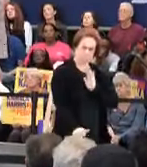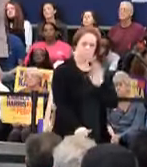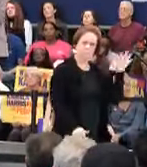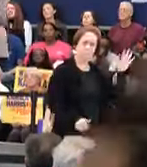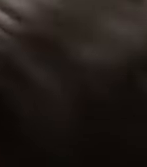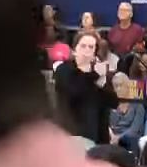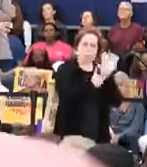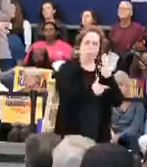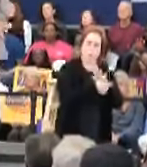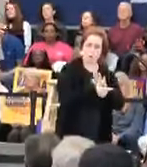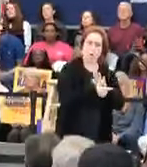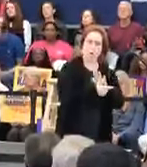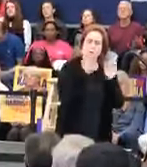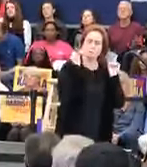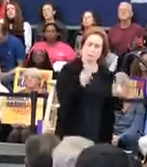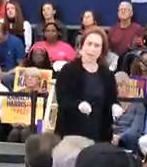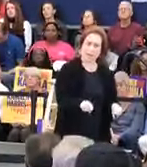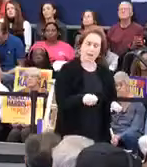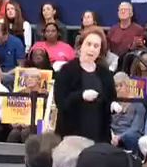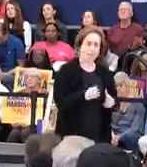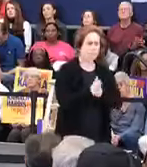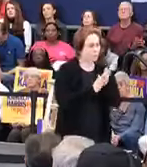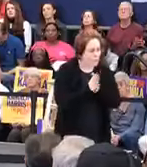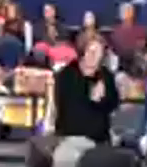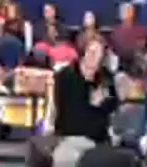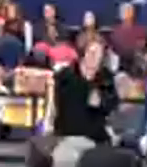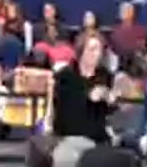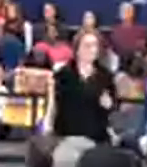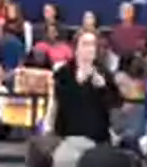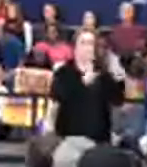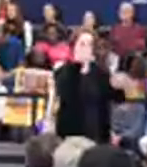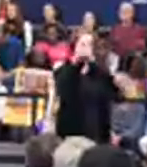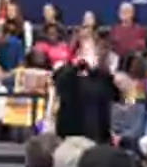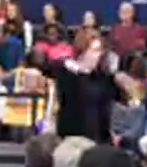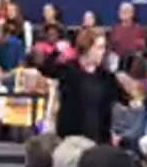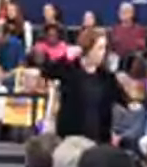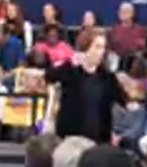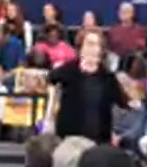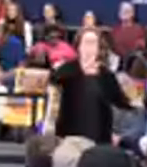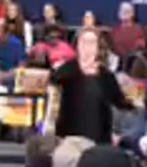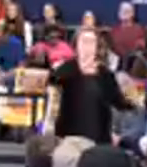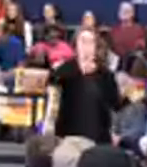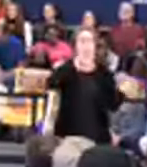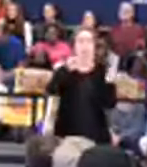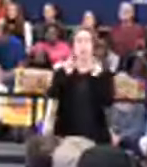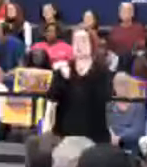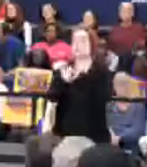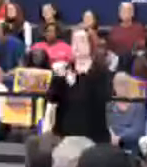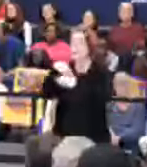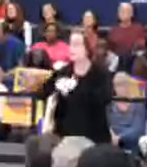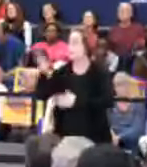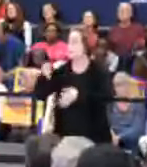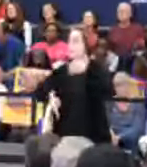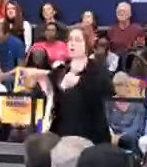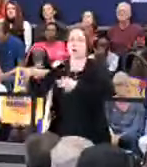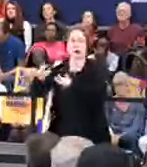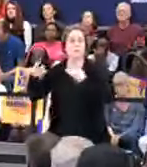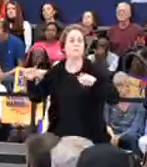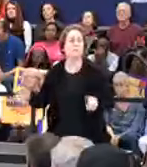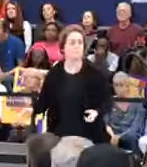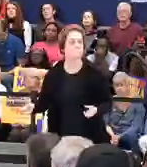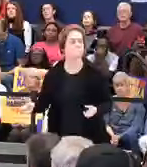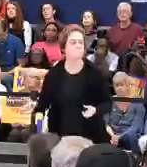to translate the passion from the streets to the courtrooms of our country and do that important work of reminding